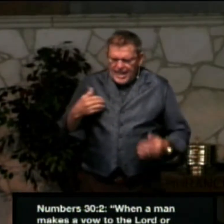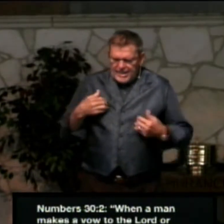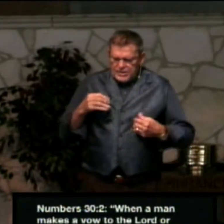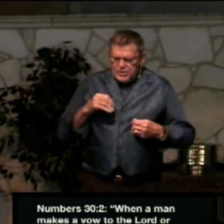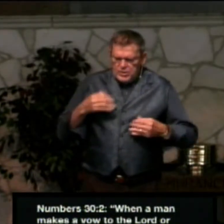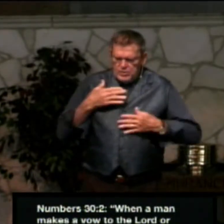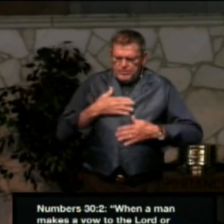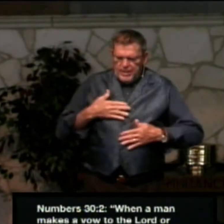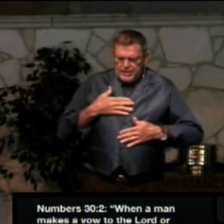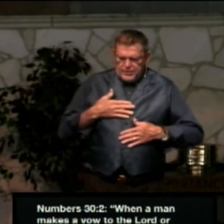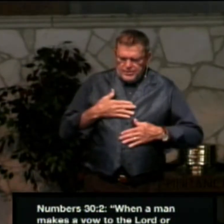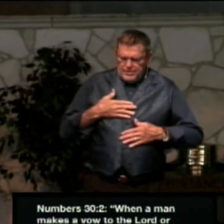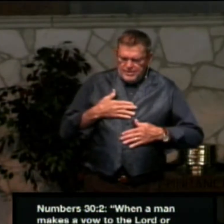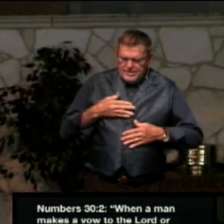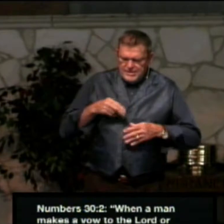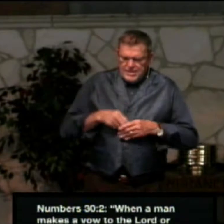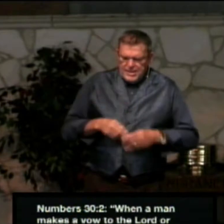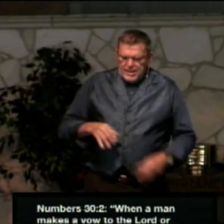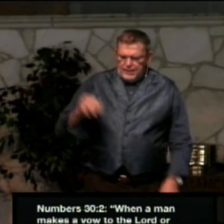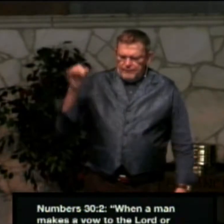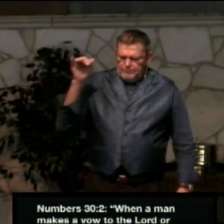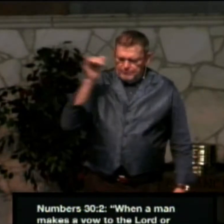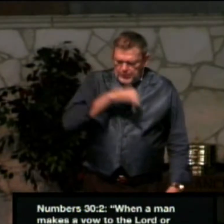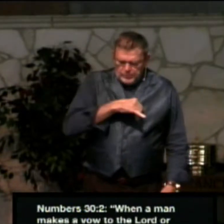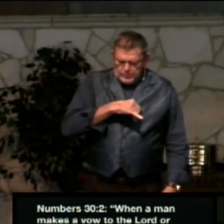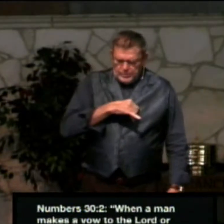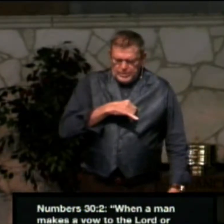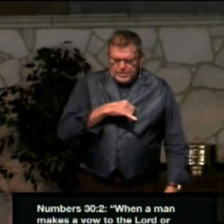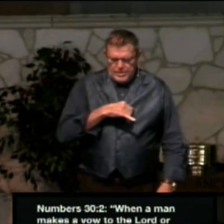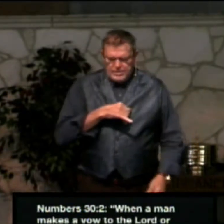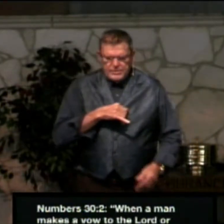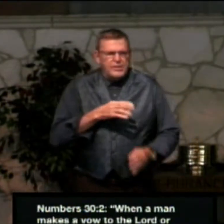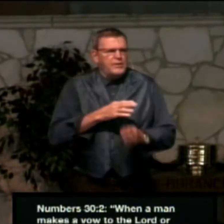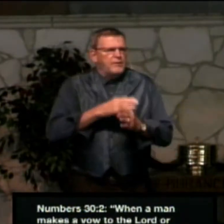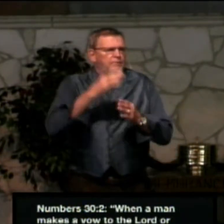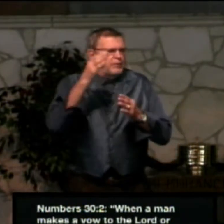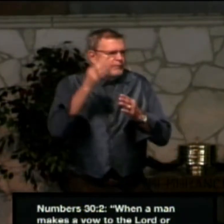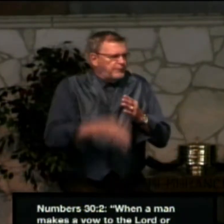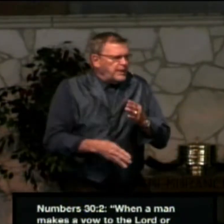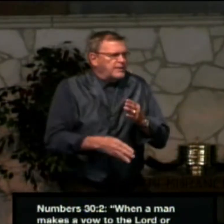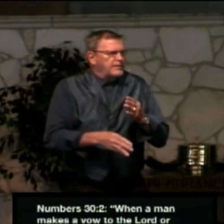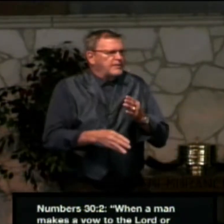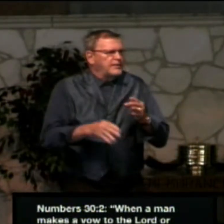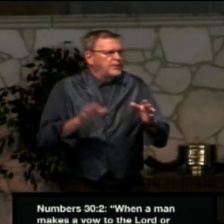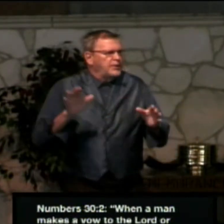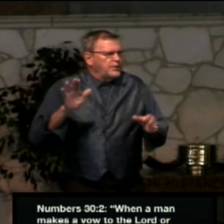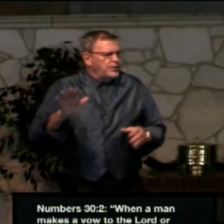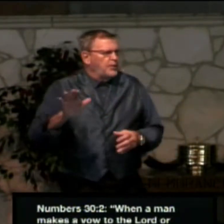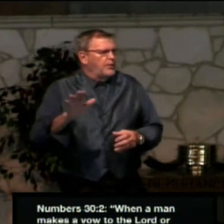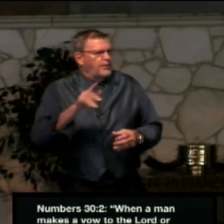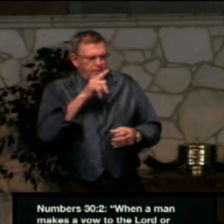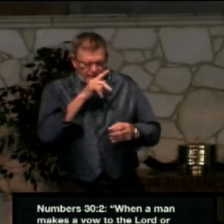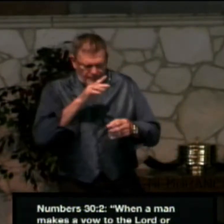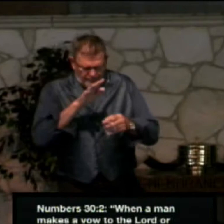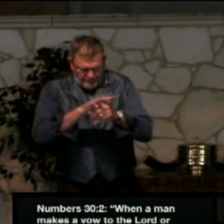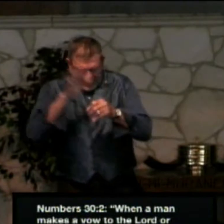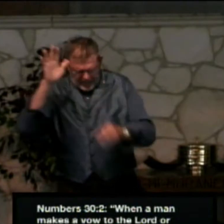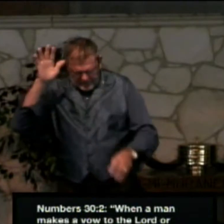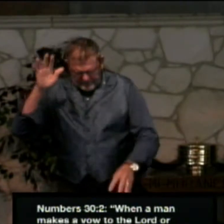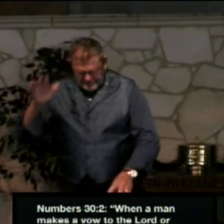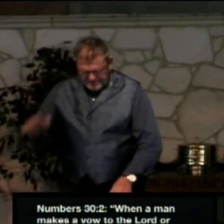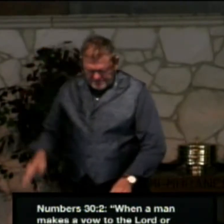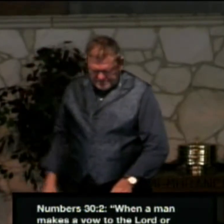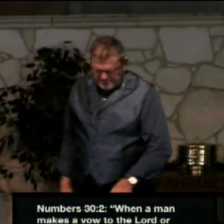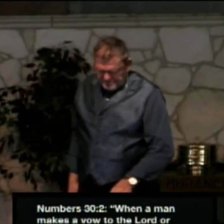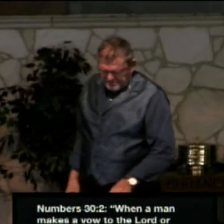He has no pleasure in fools. Fulfill your